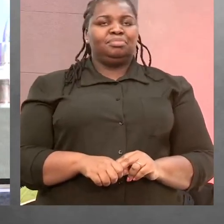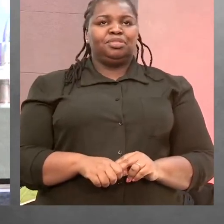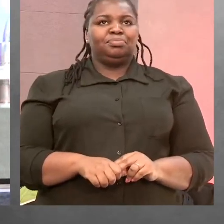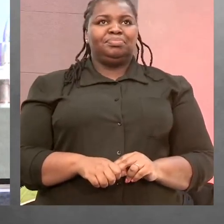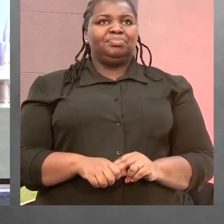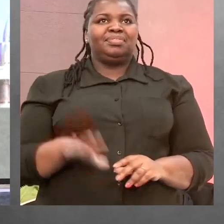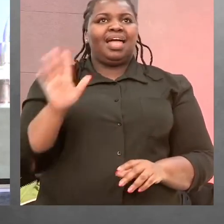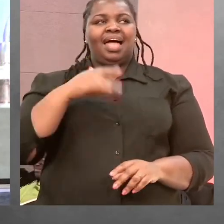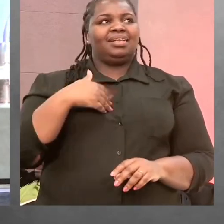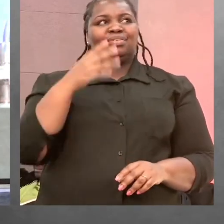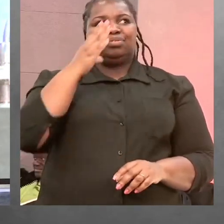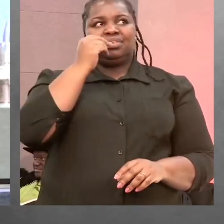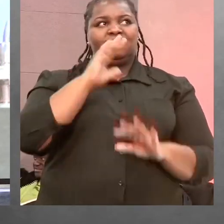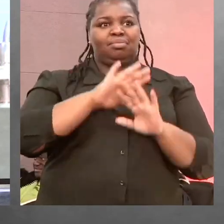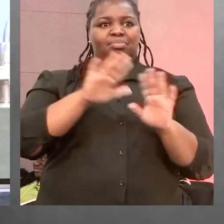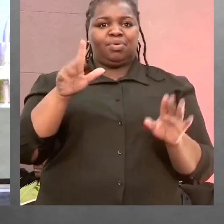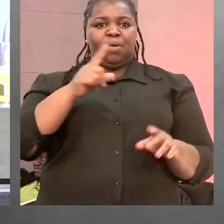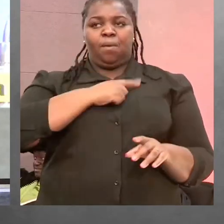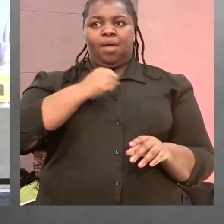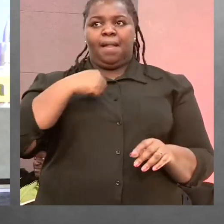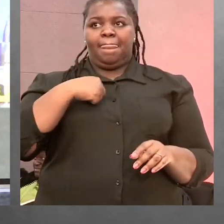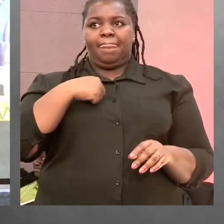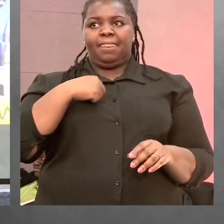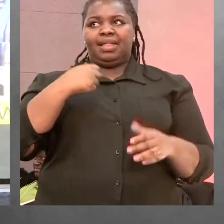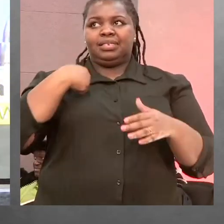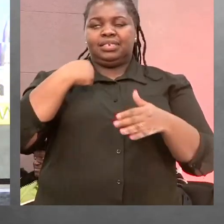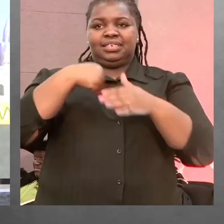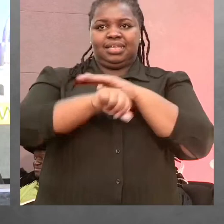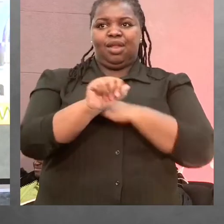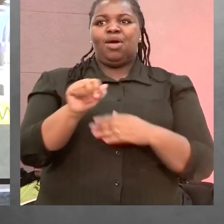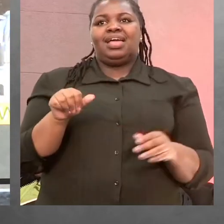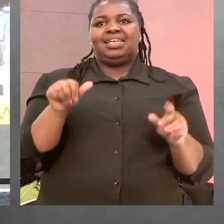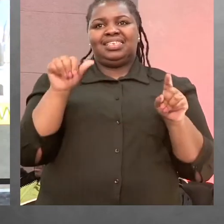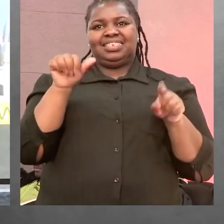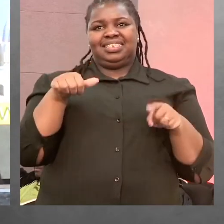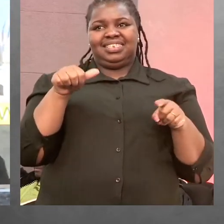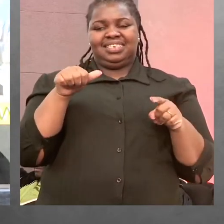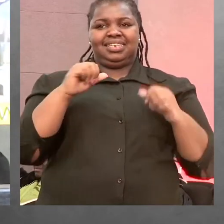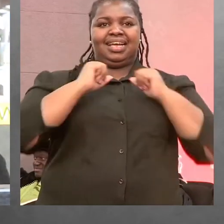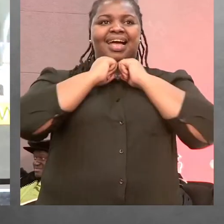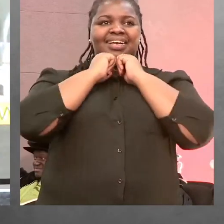And this we take the president to go on the 16th August.